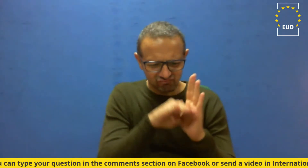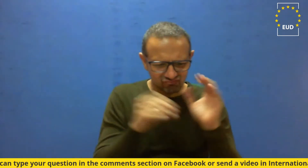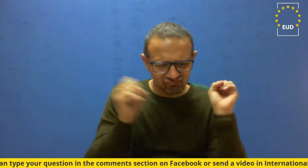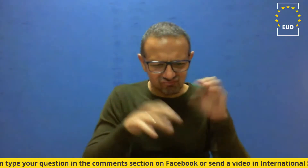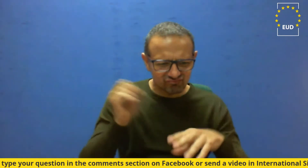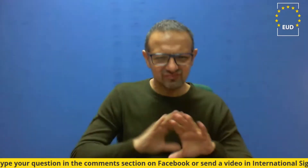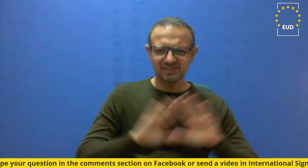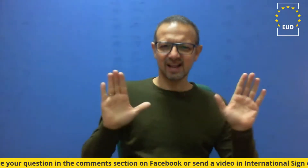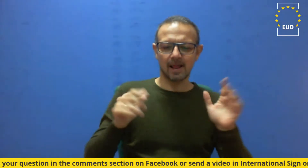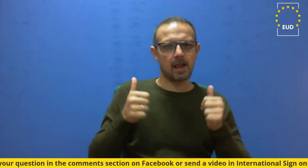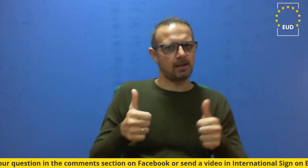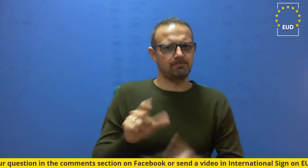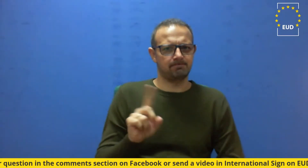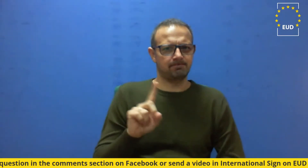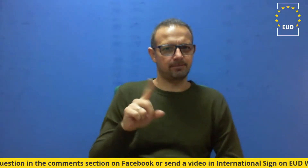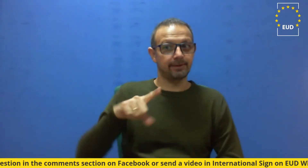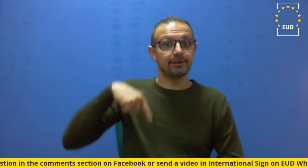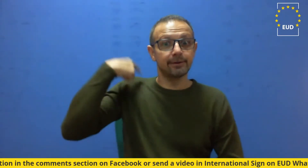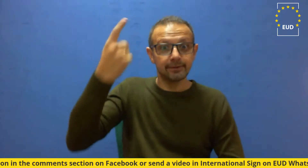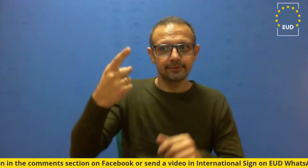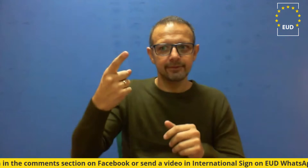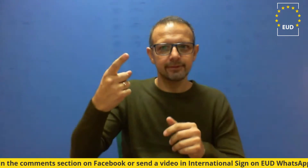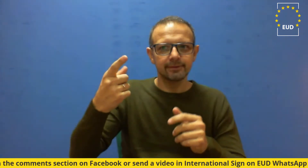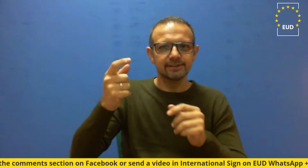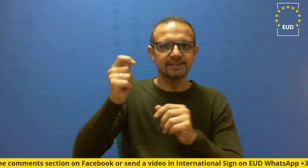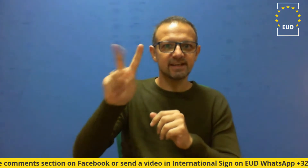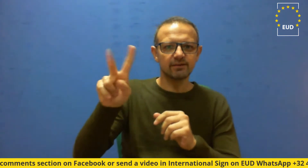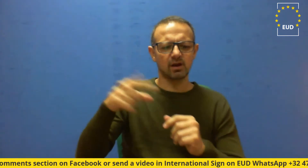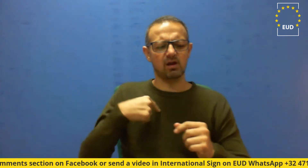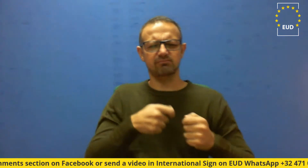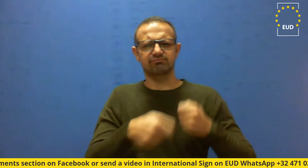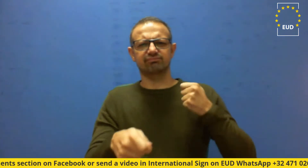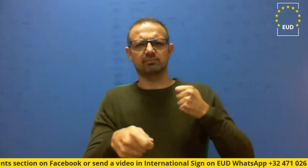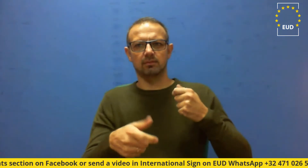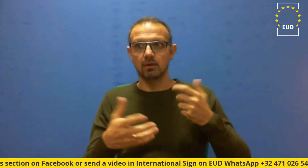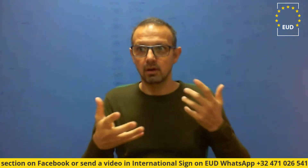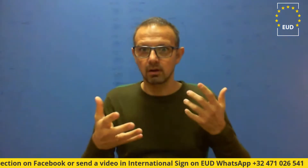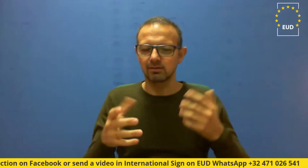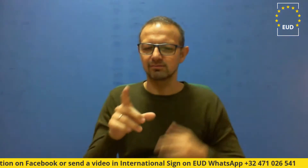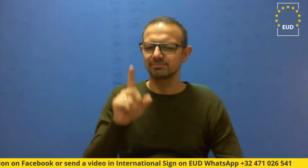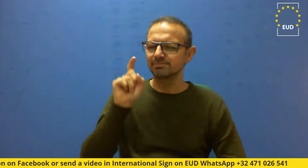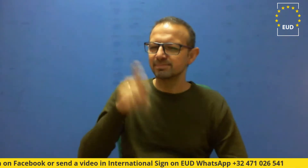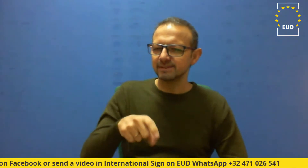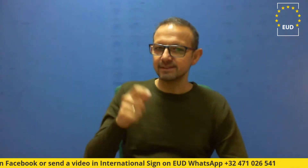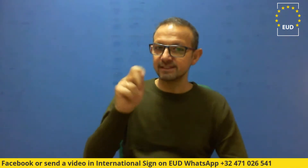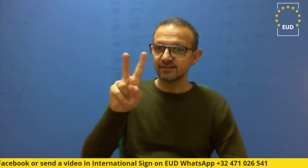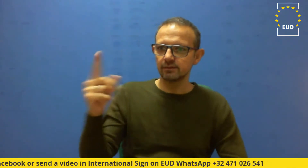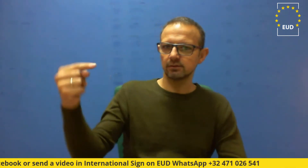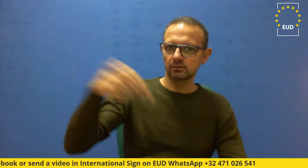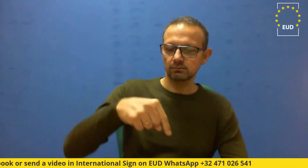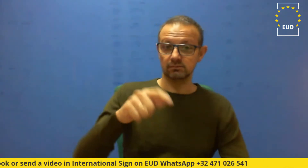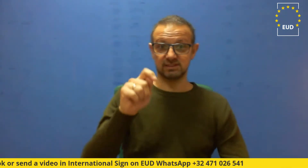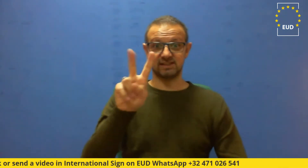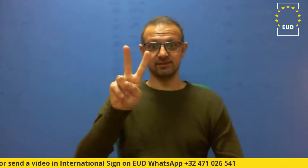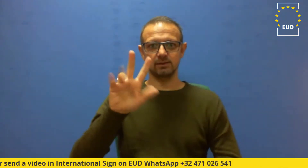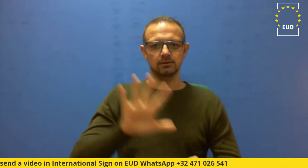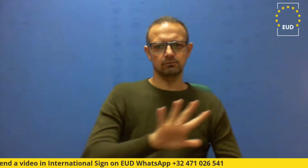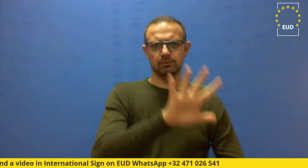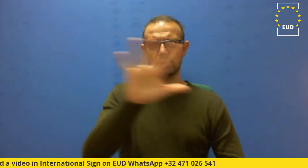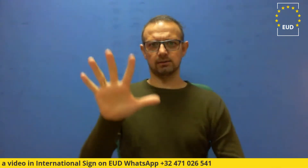One best practice is we want to make sure that we just didn't do this under the scope of sign language interpreters.